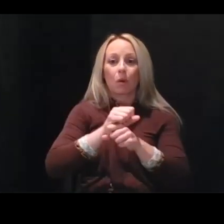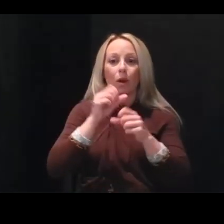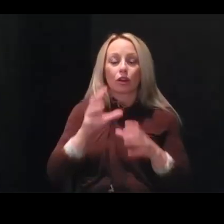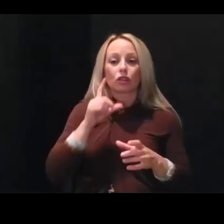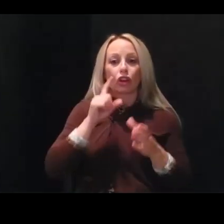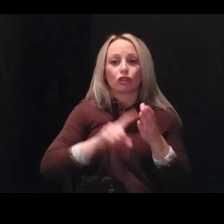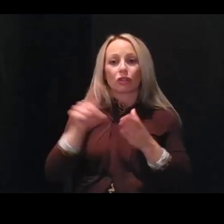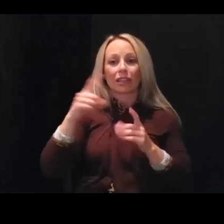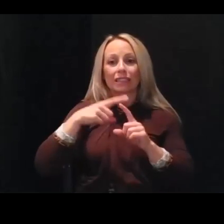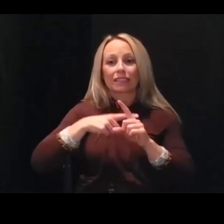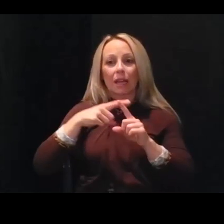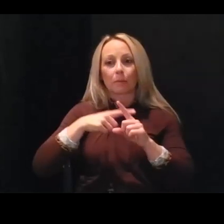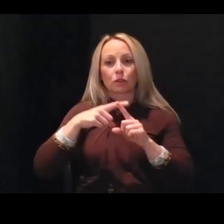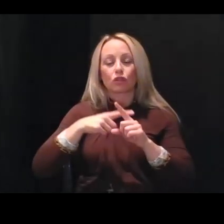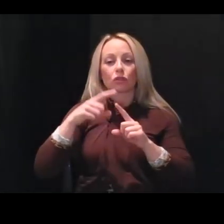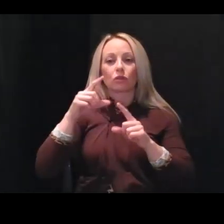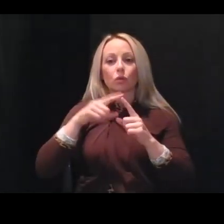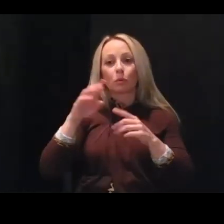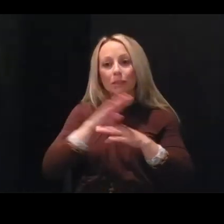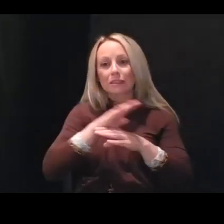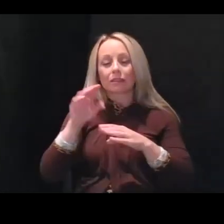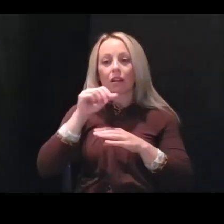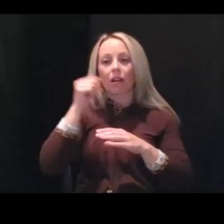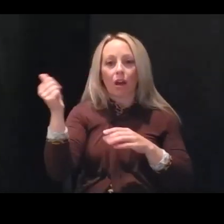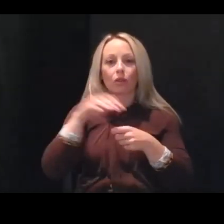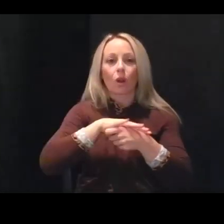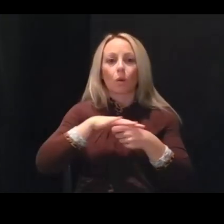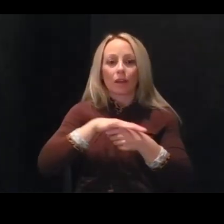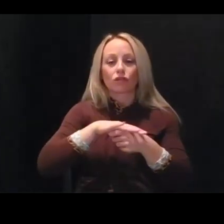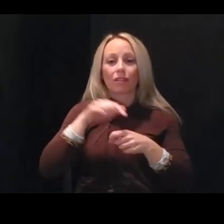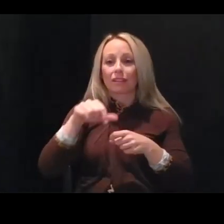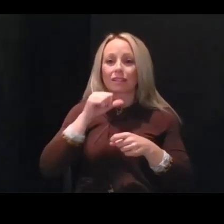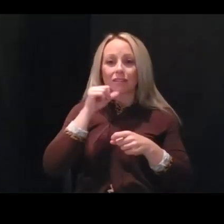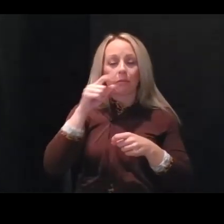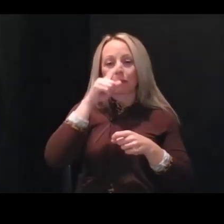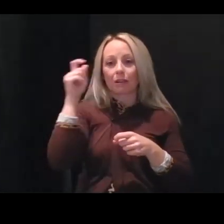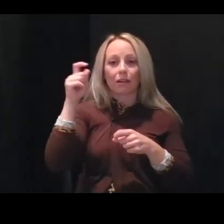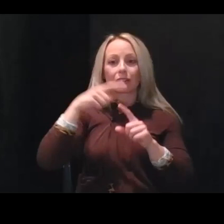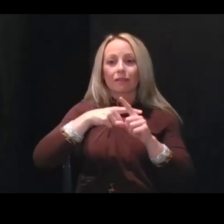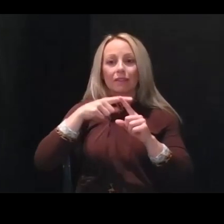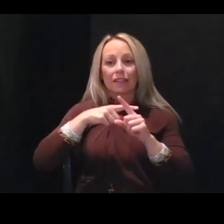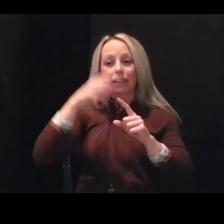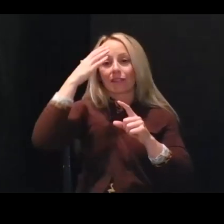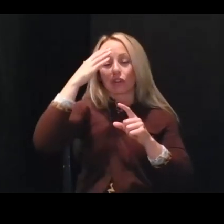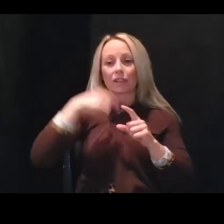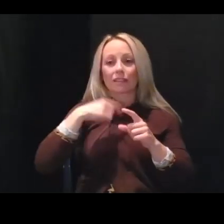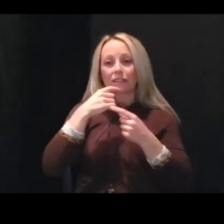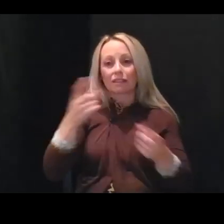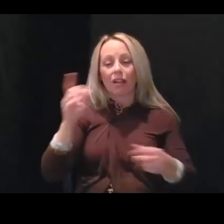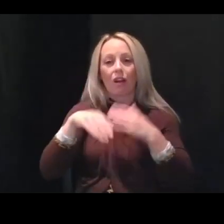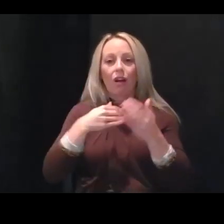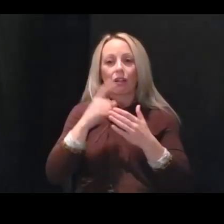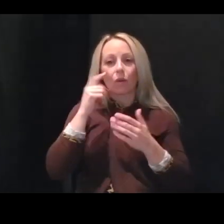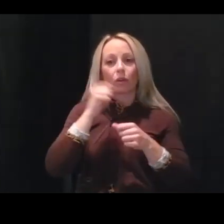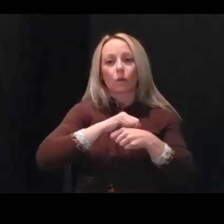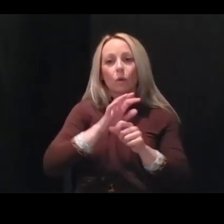upon entry to businesses and other locations. This isn't because fever is a tell-all for COVID-19. It's